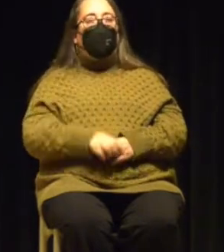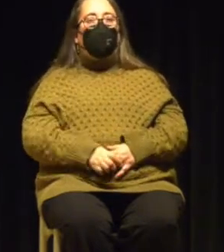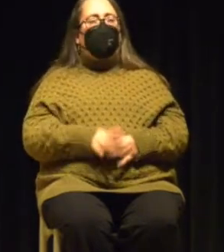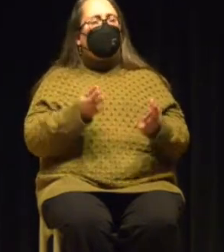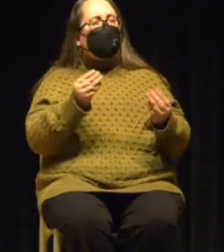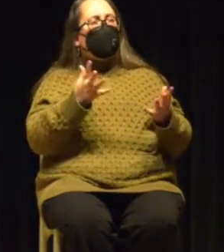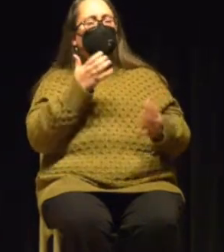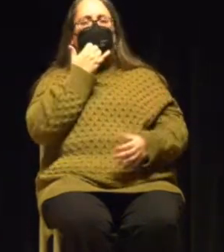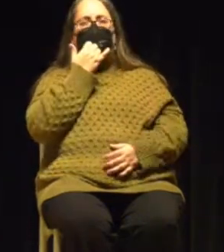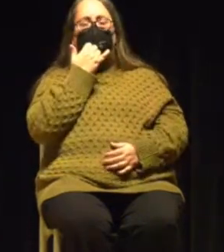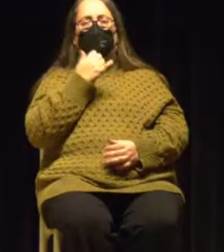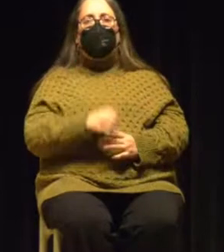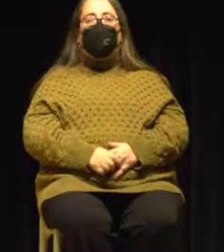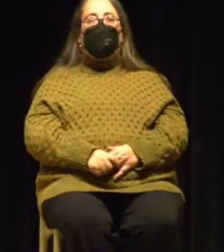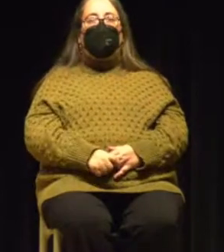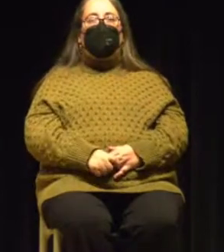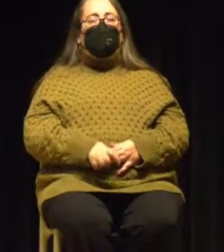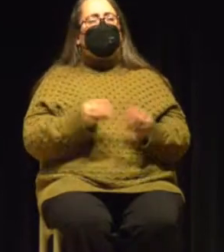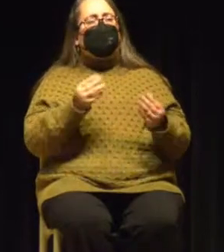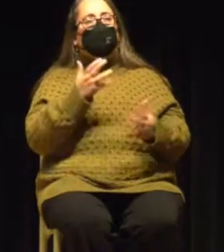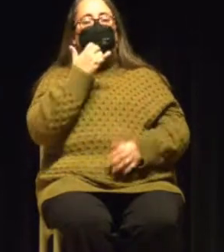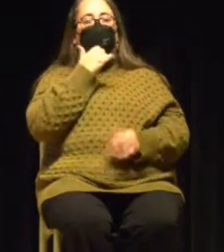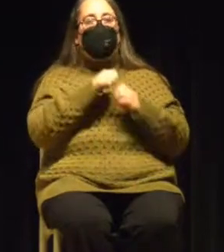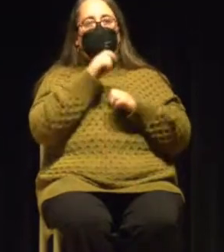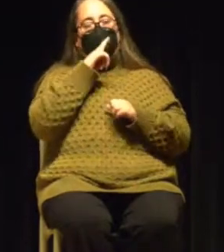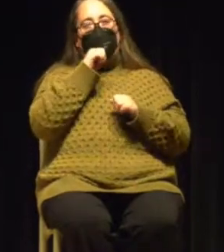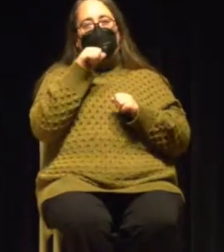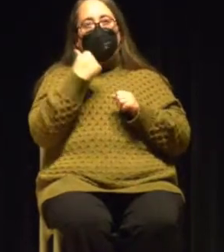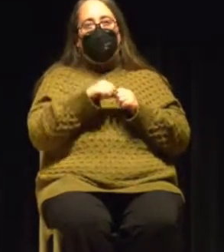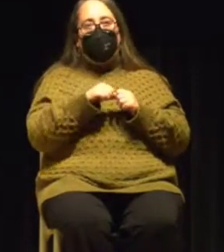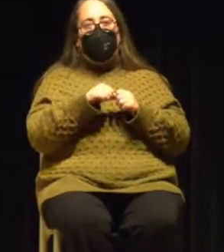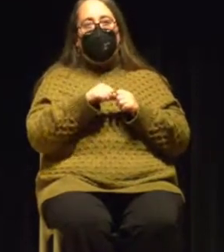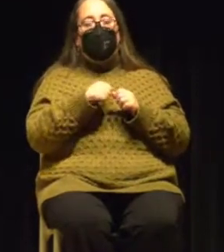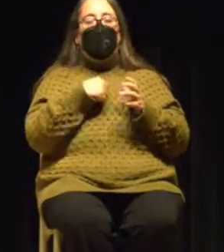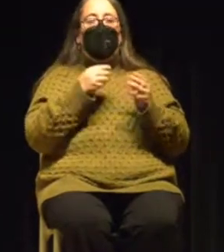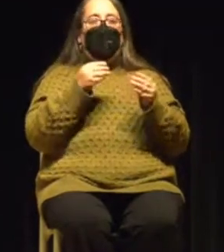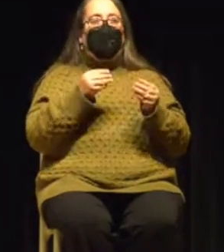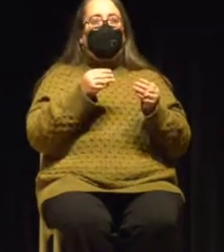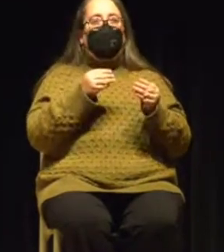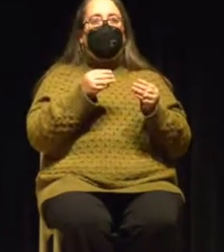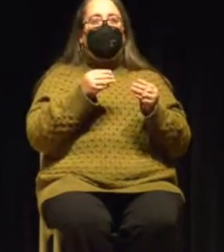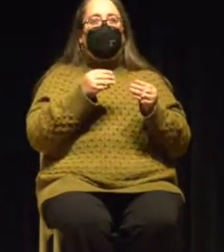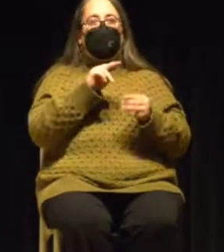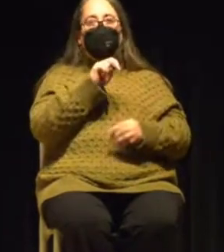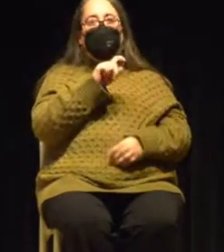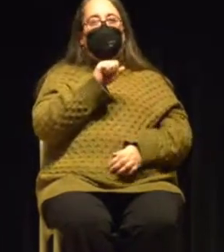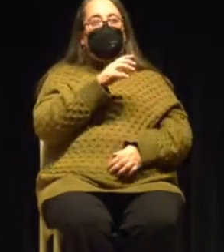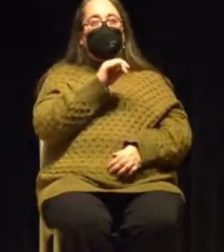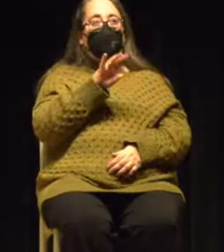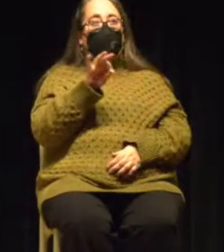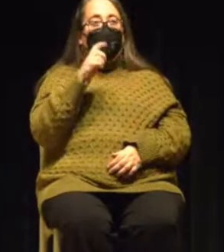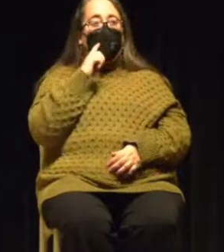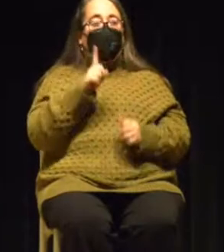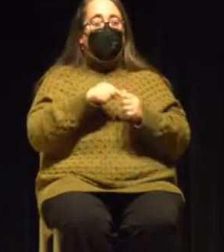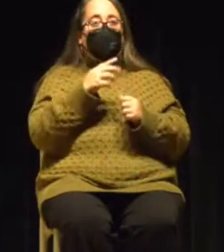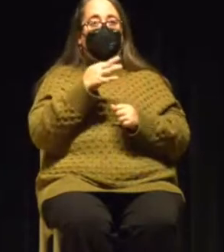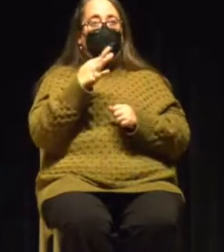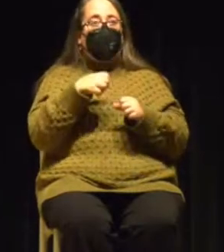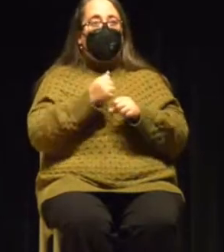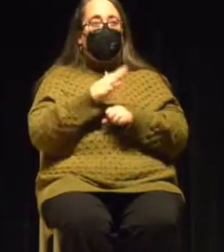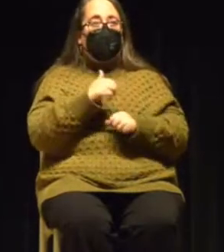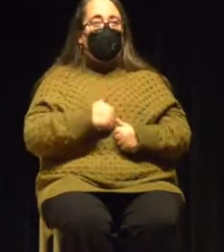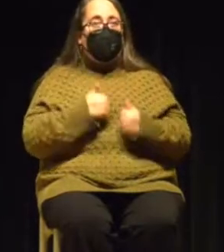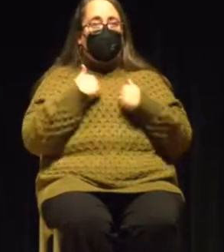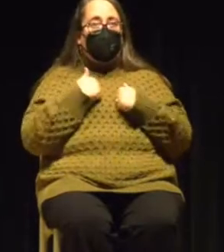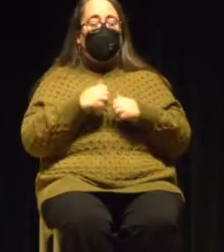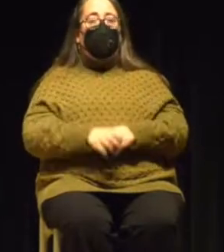wrong with her? What's wrong with this kid? Not remembering, I fed her nothing but nuggets and fries for the first 4 or 5 years of her life, right?